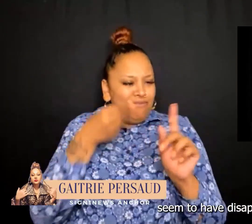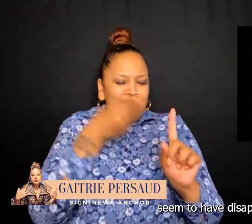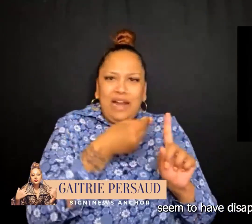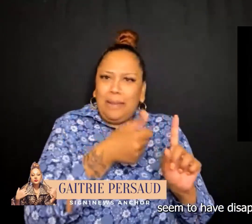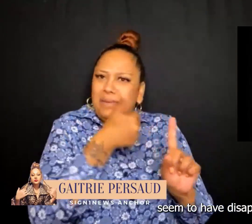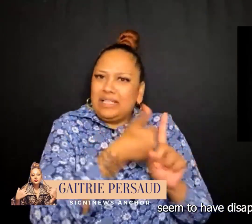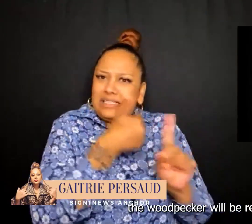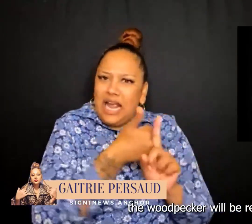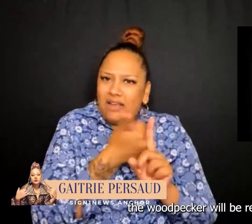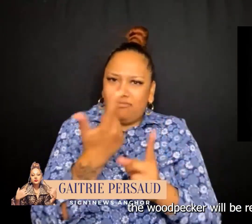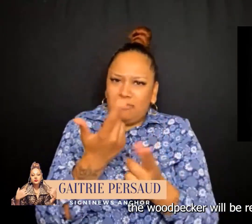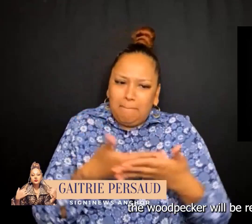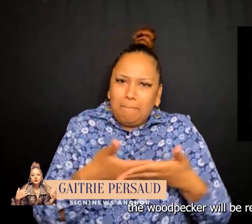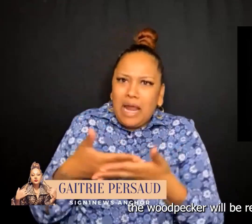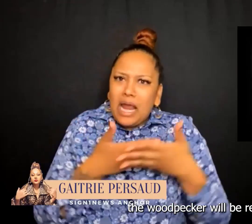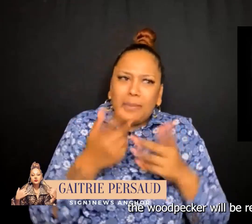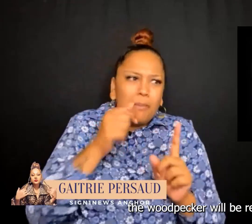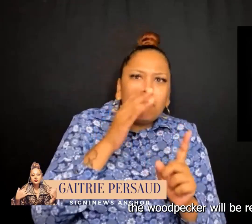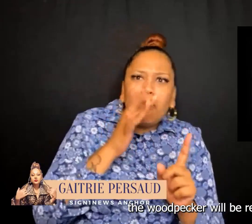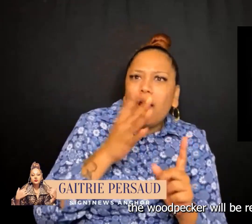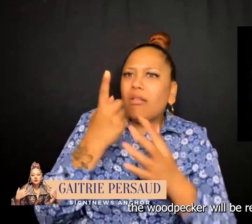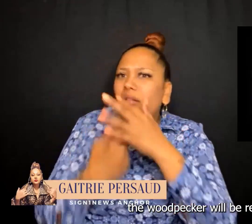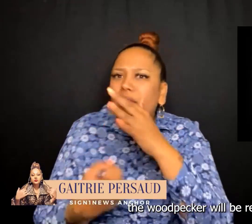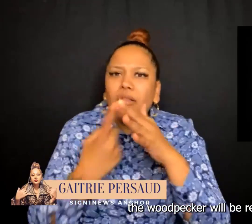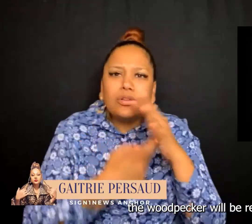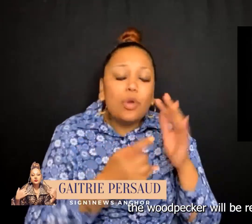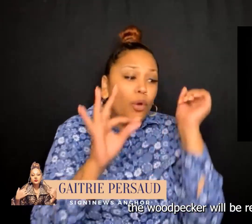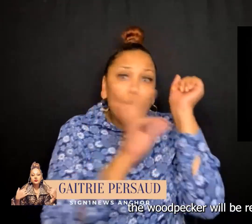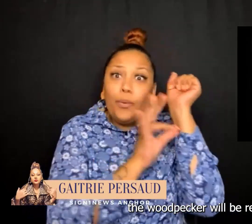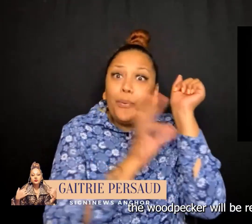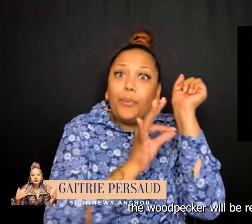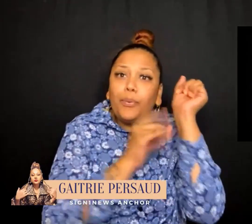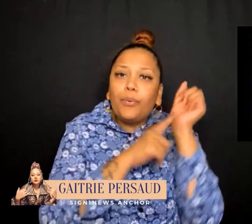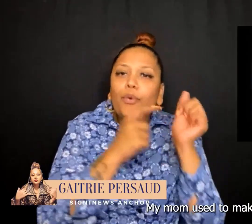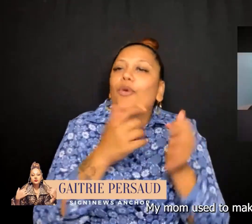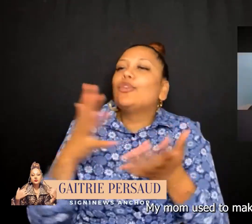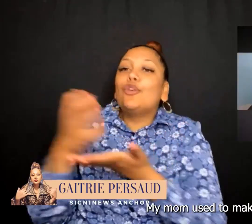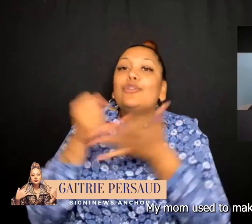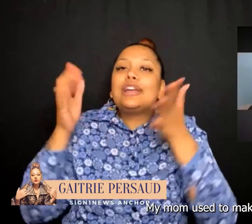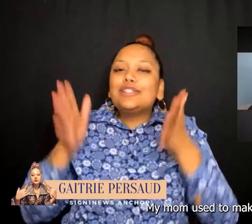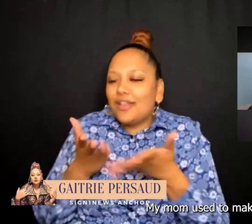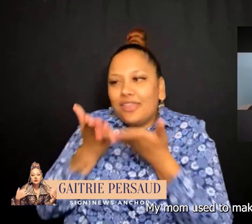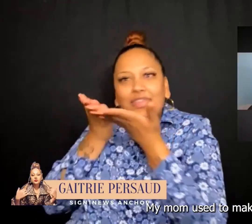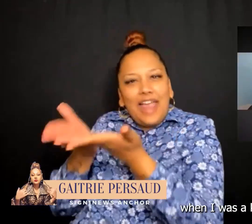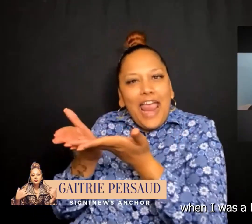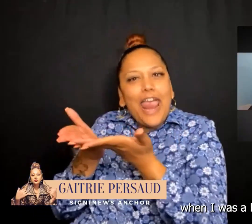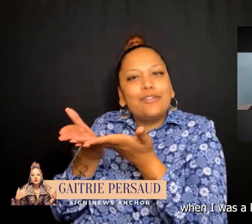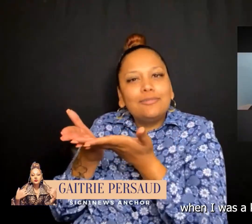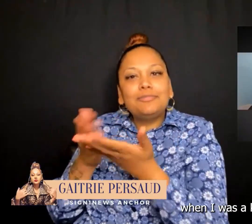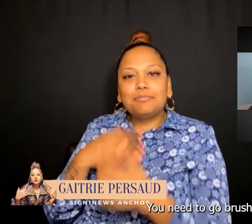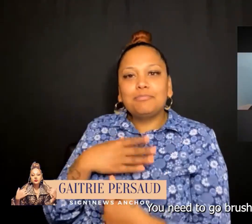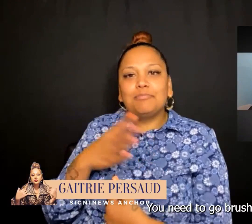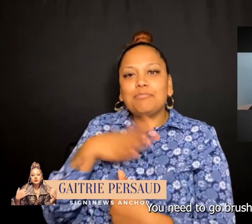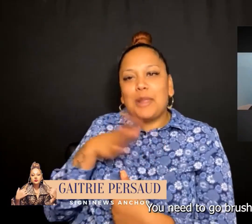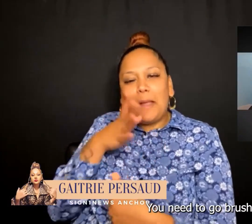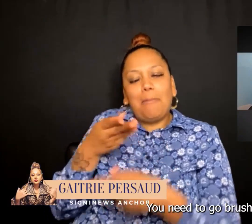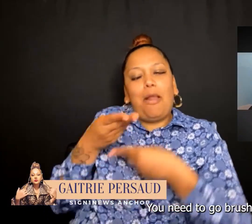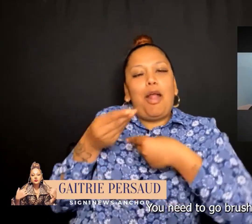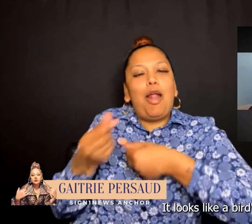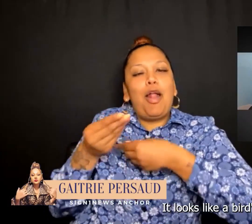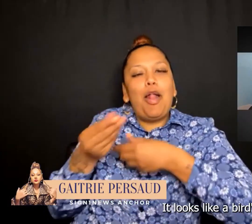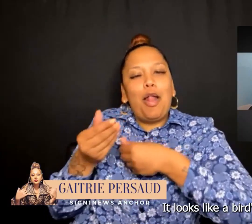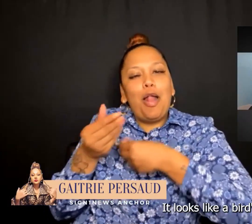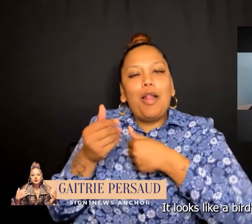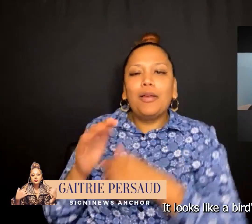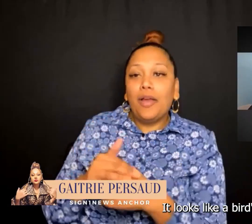to have disappeared, the woodpecker will be rehabbed here. My mom used to make the joke when I was a kid, you need to go brush your